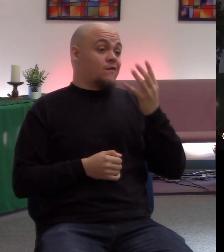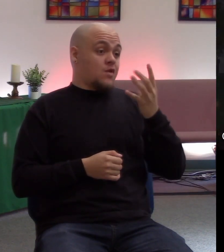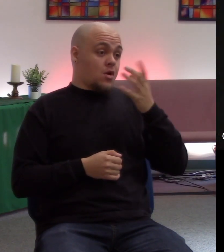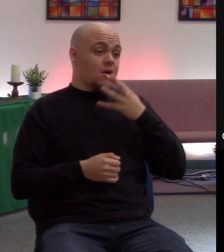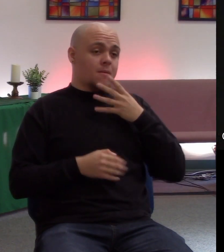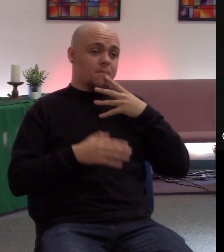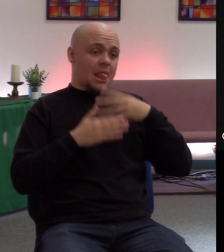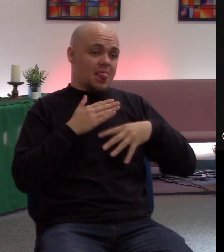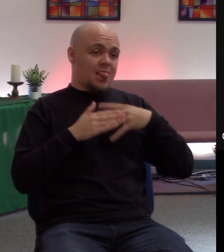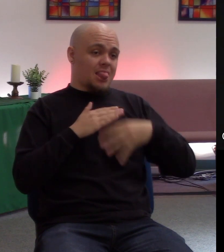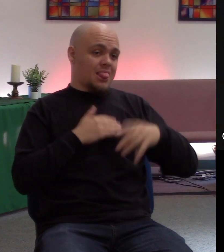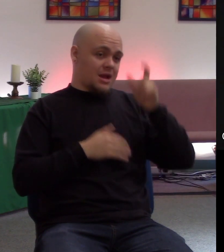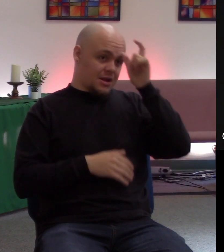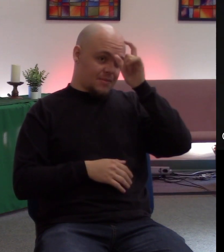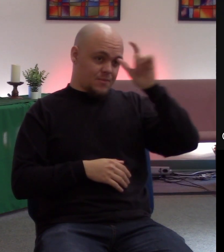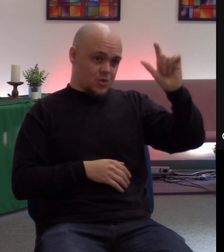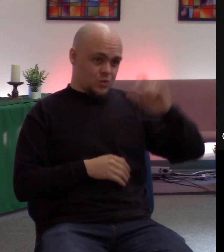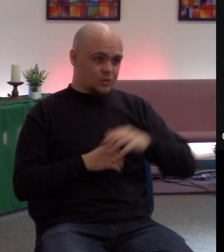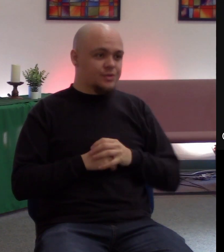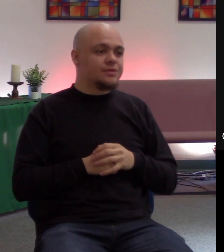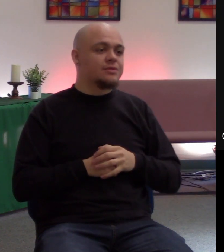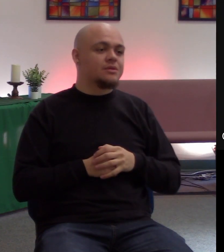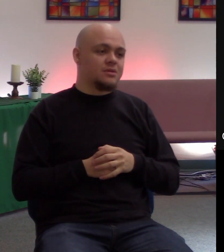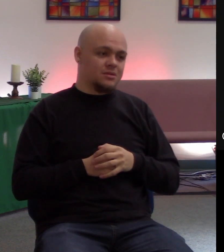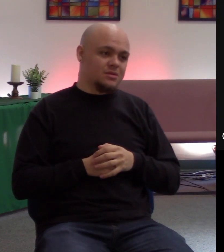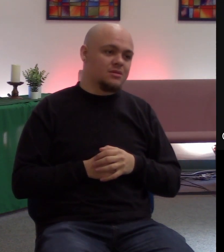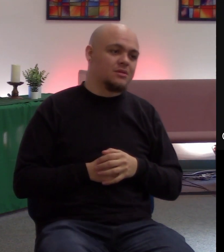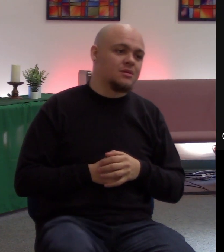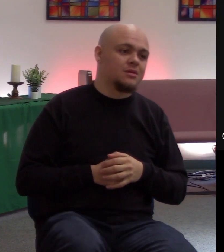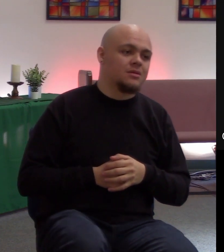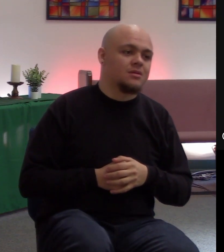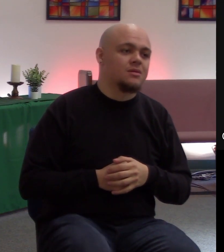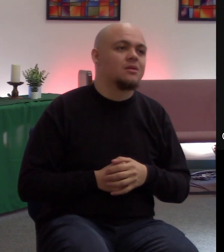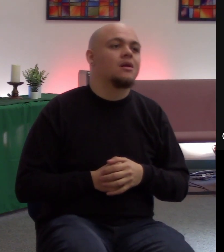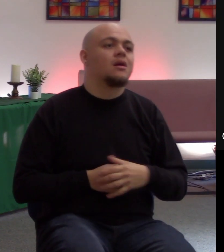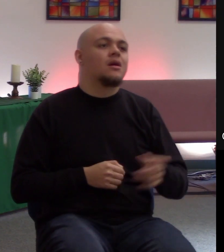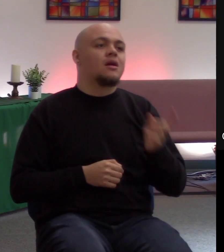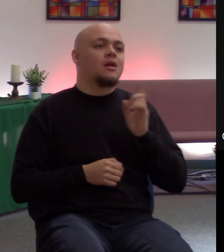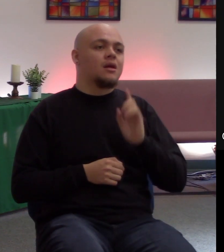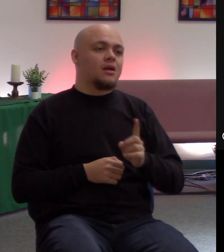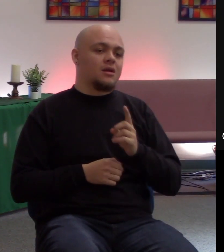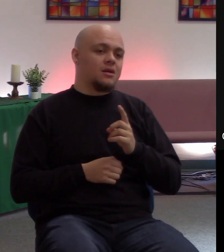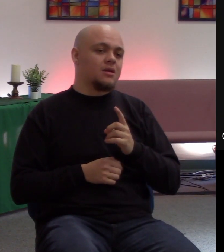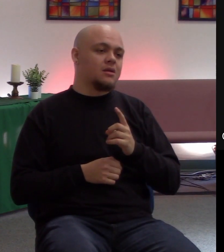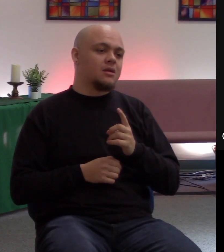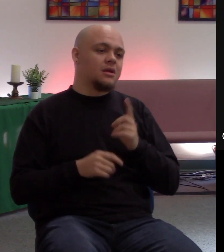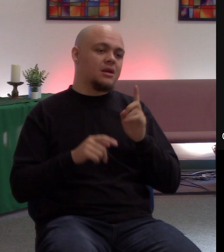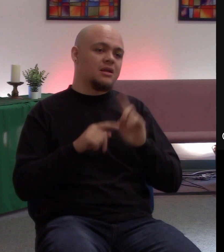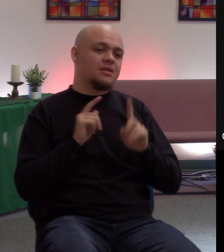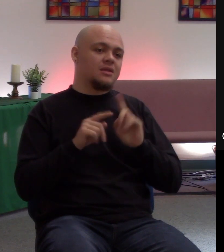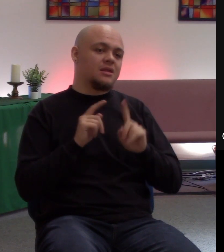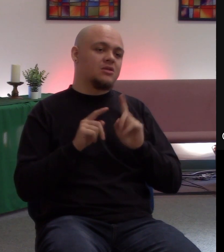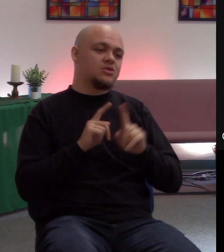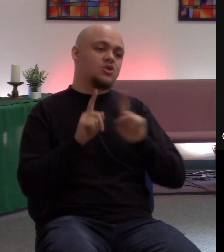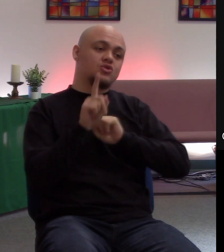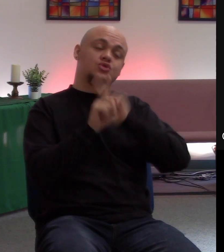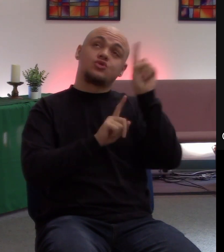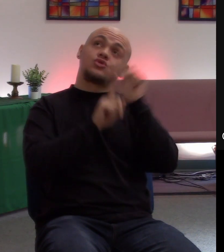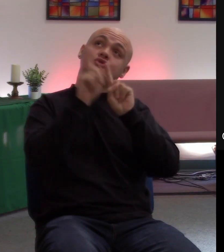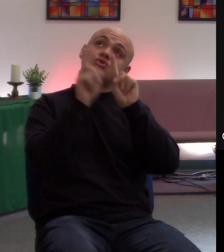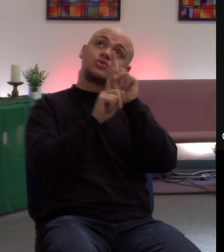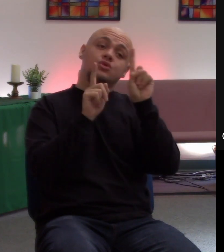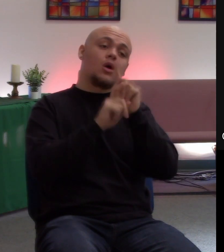Here's the most current one, 4 blood moons. This was John Hagee and Mike Blitz. Hagee made a fortune off of this one. He came up